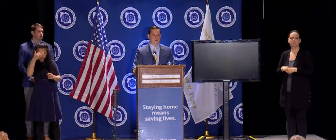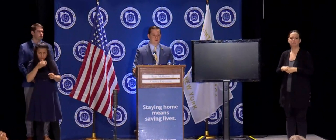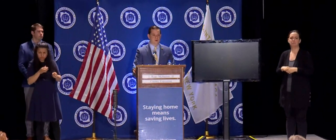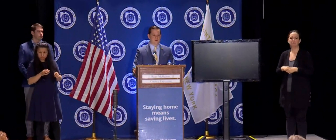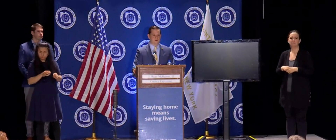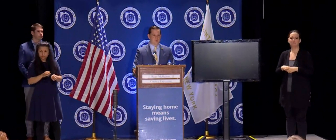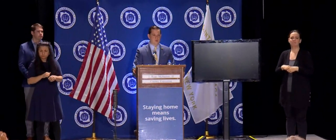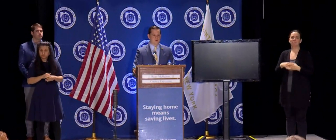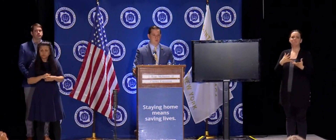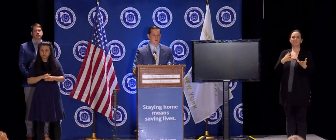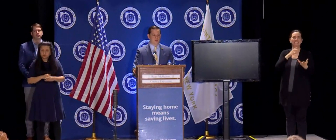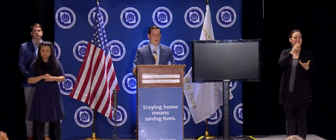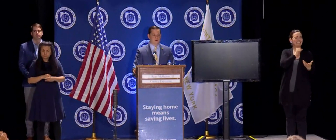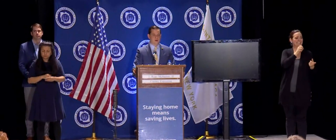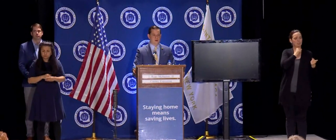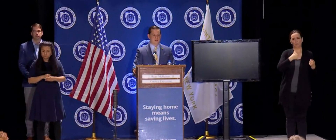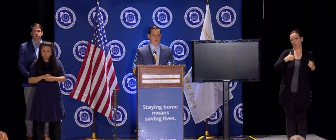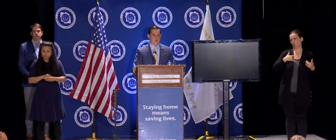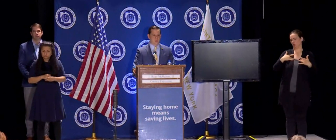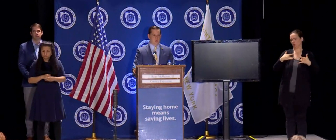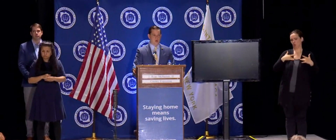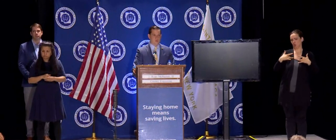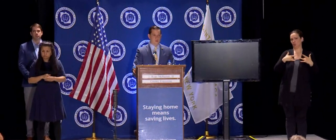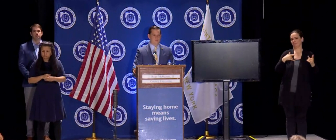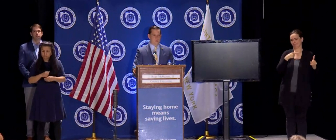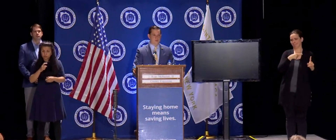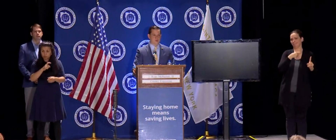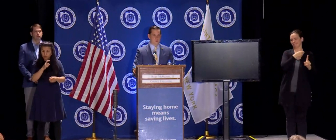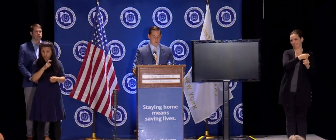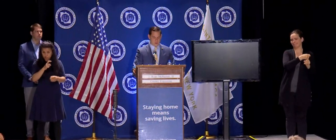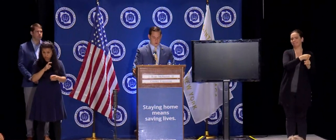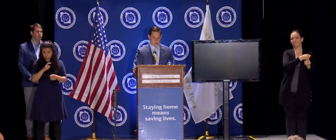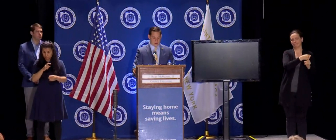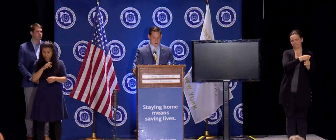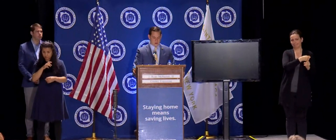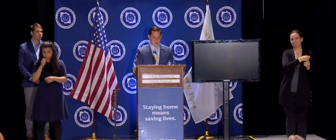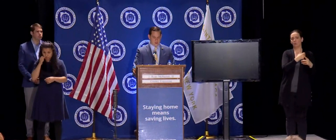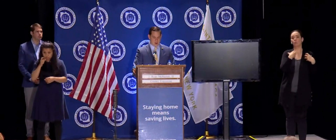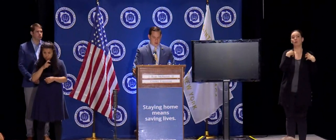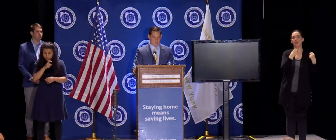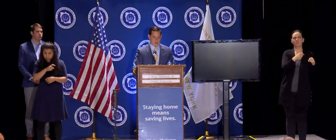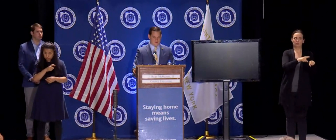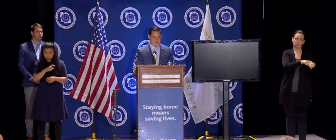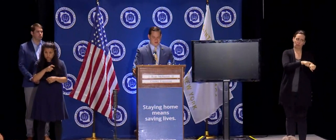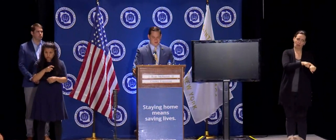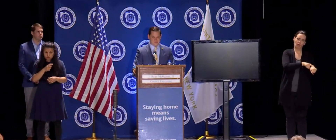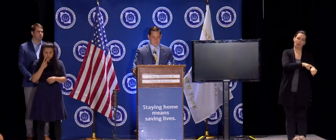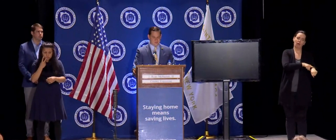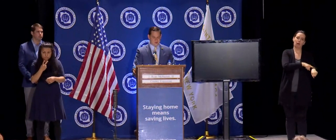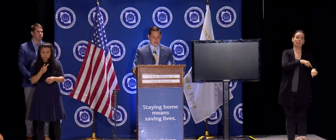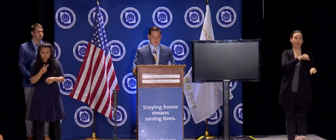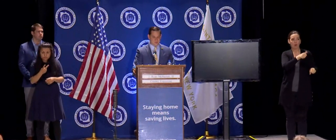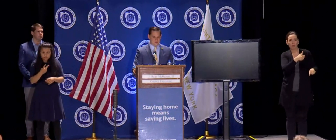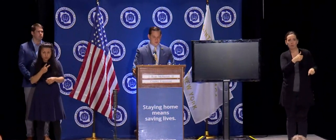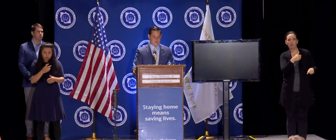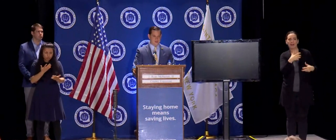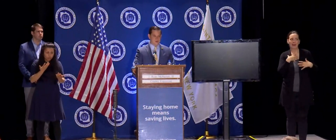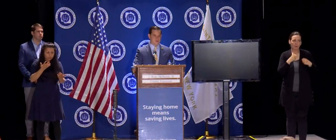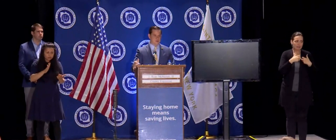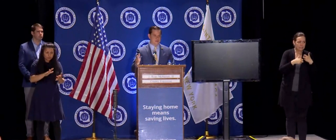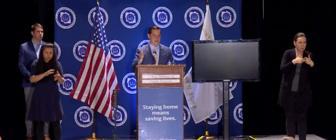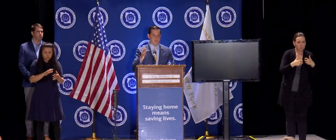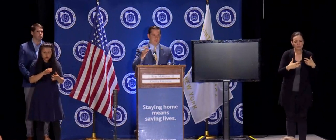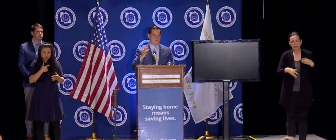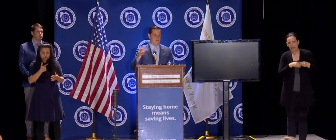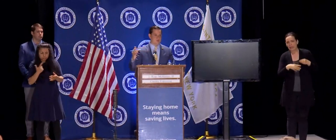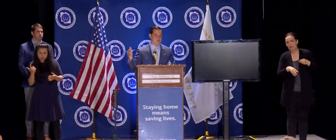going to be conservative with when we deem them a recovery, make sure they're doing okay. We haven't seen the hospitalization rates